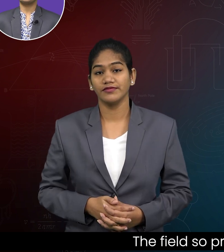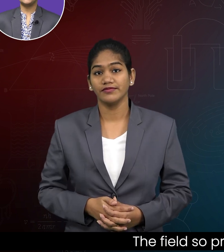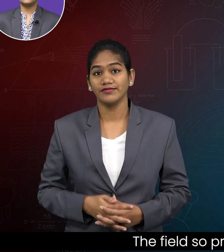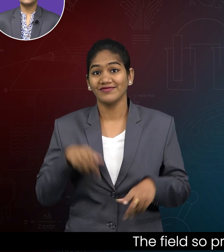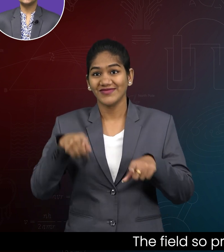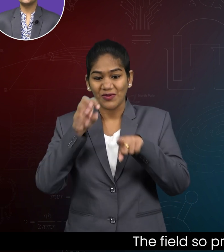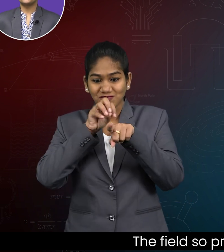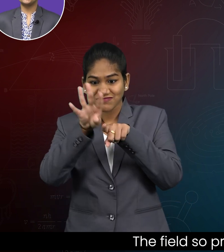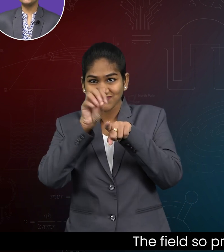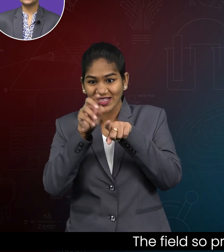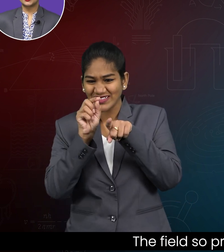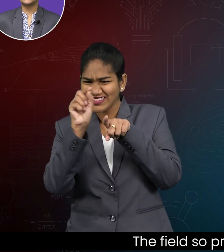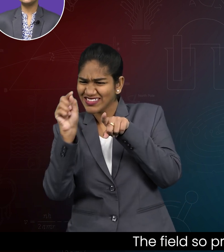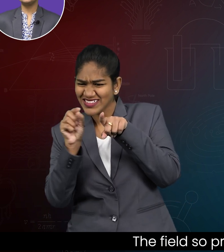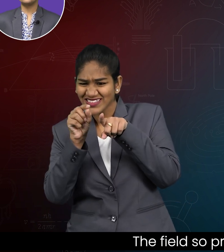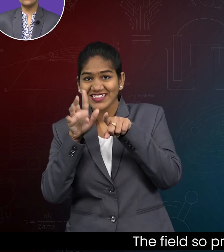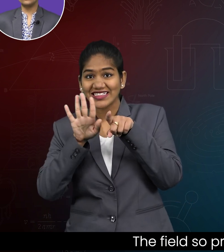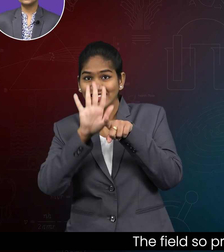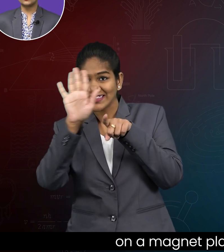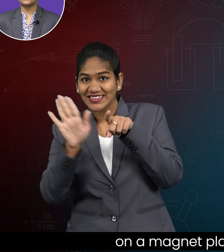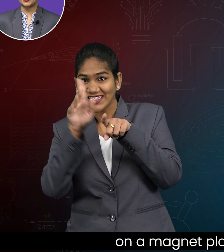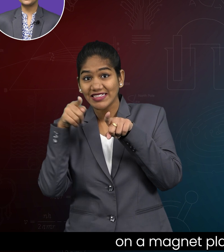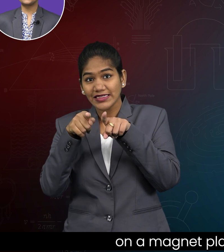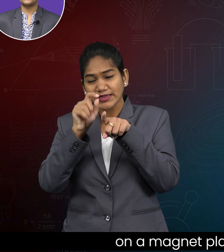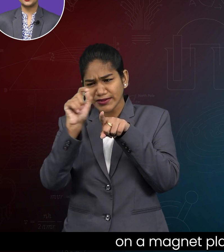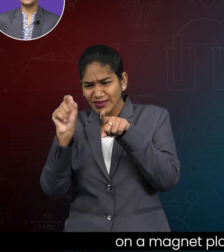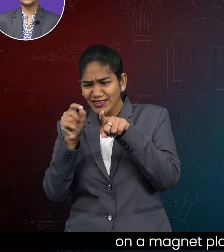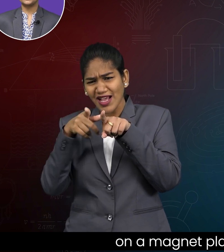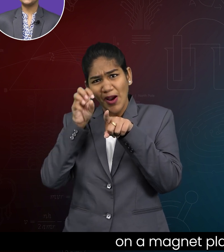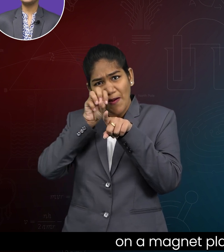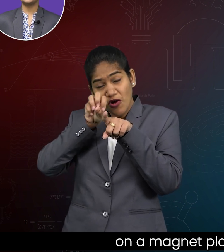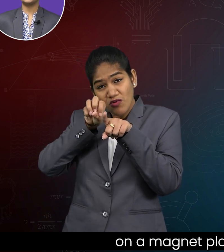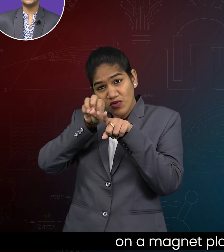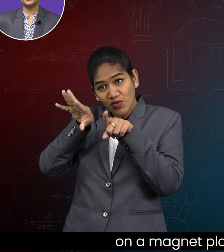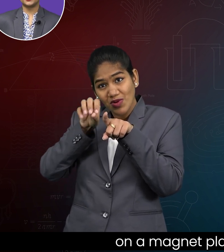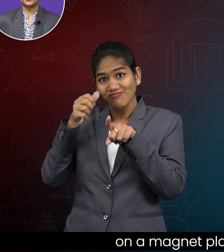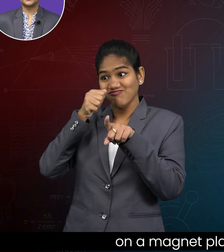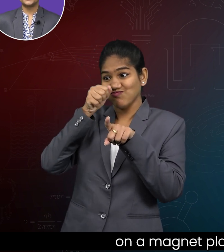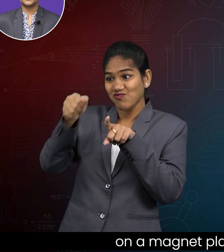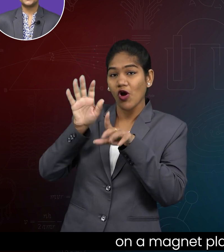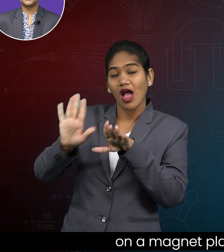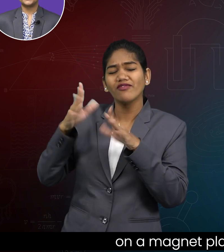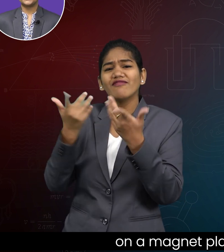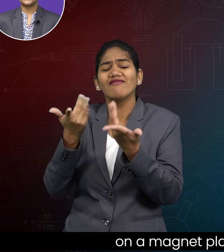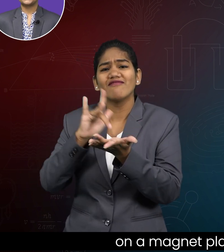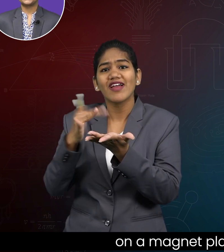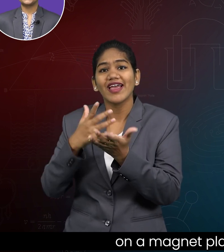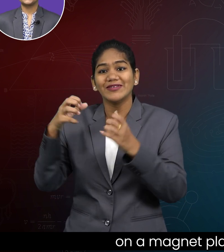The field so produced exert a force on a magnet placed near the conductor.